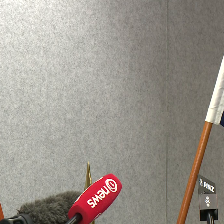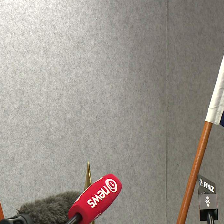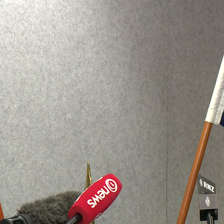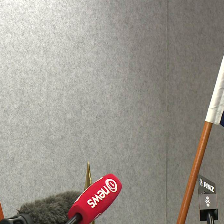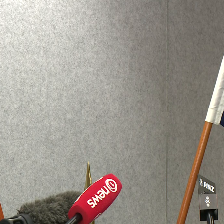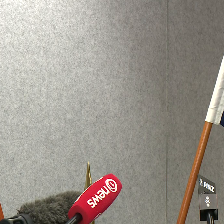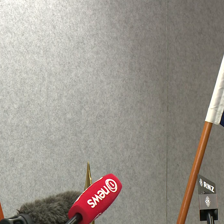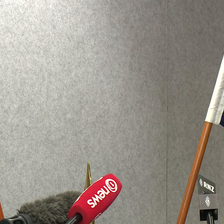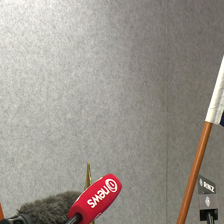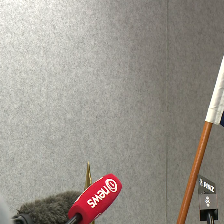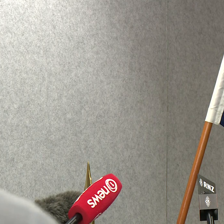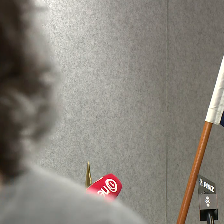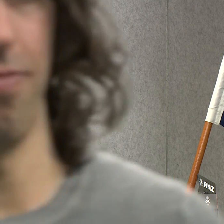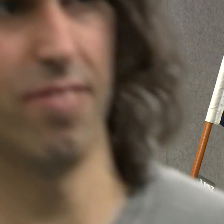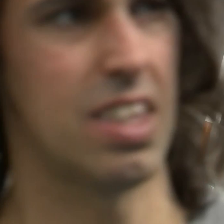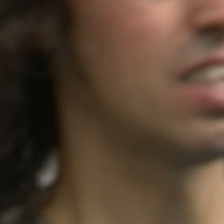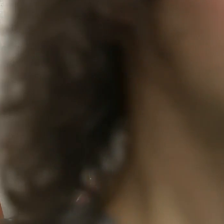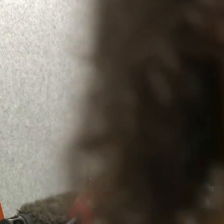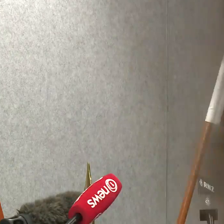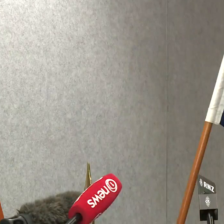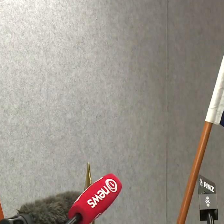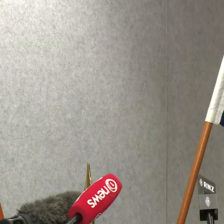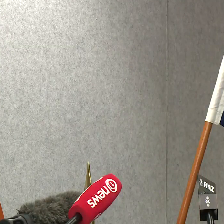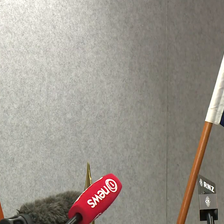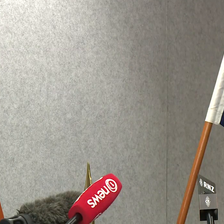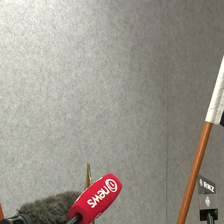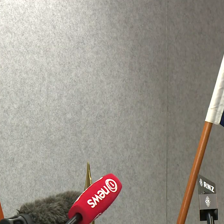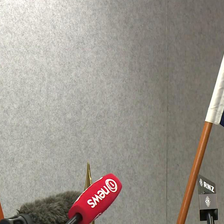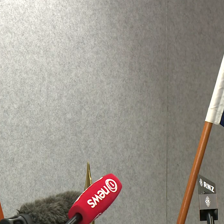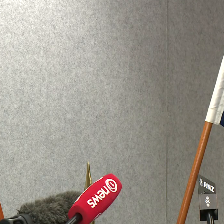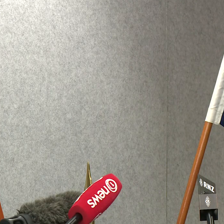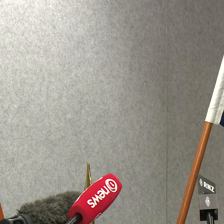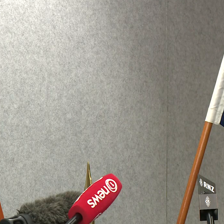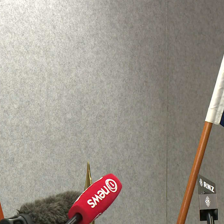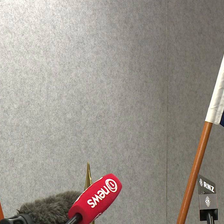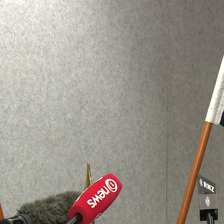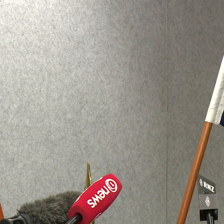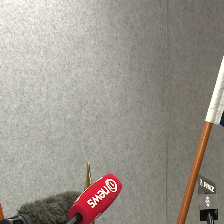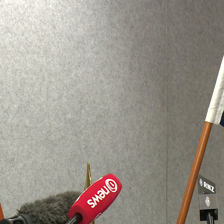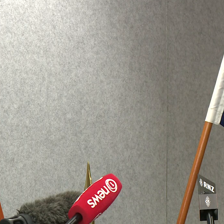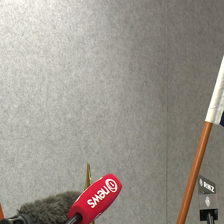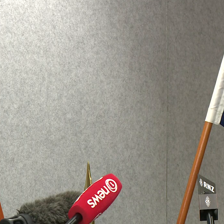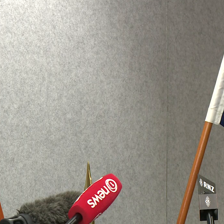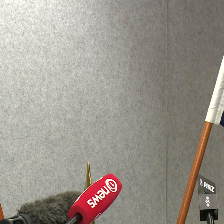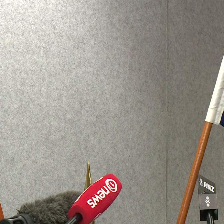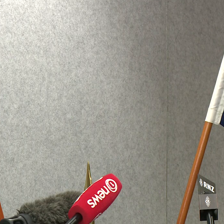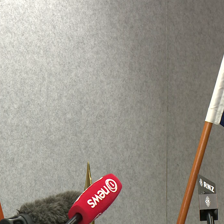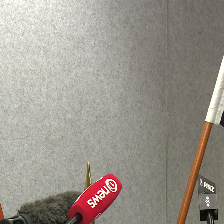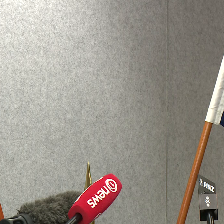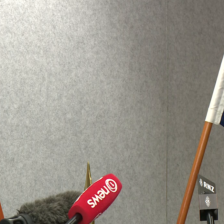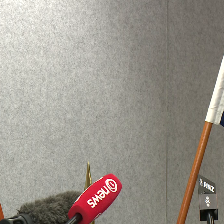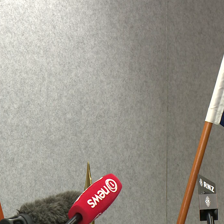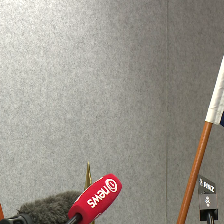Christchurch Mayor Leanne Dalzell attended a news conference held by the Chief Coroner, Judge Deborah Marshall. She made it absolutely clear that she